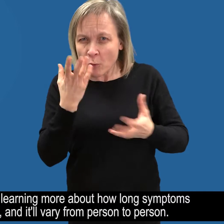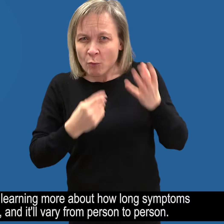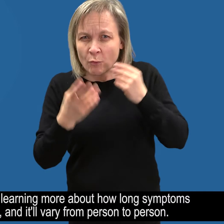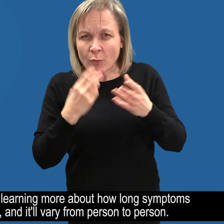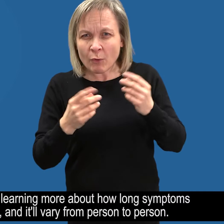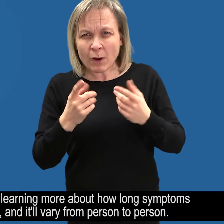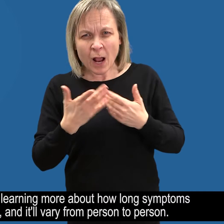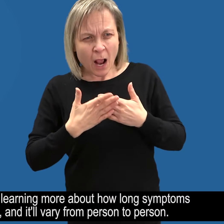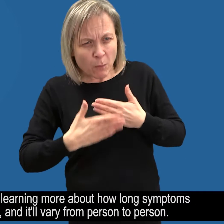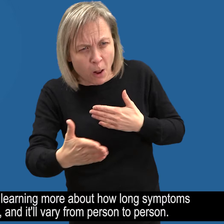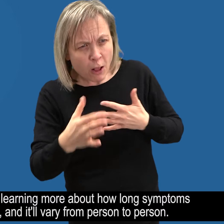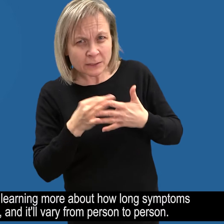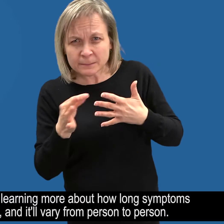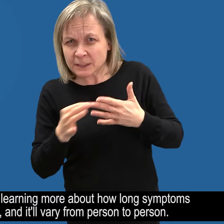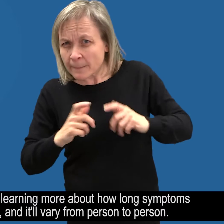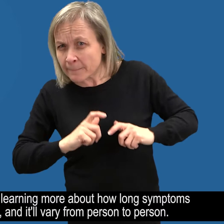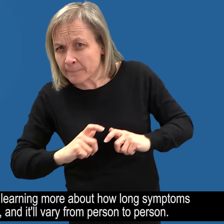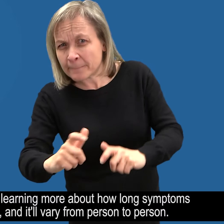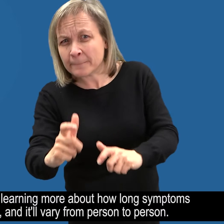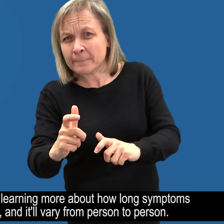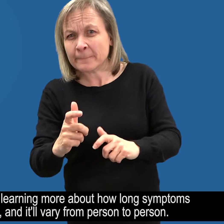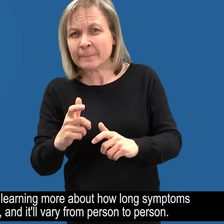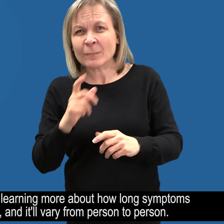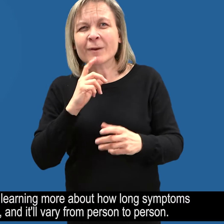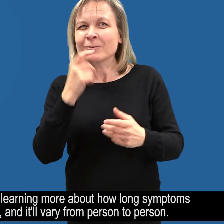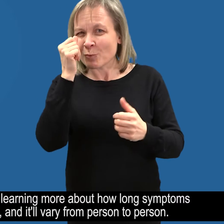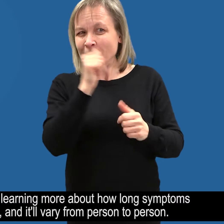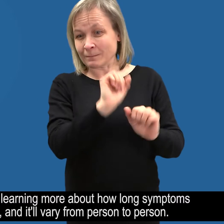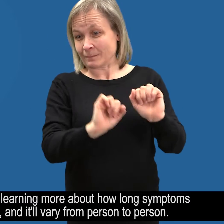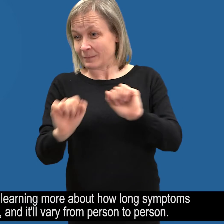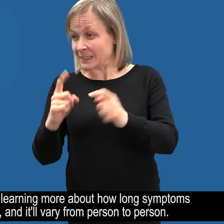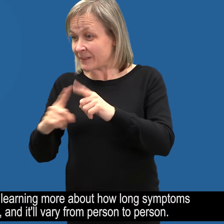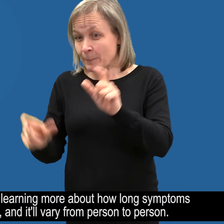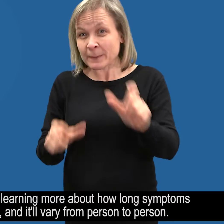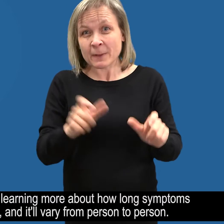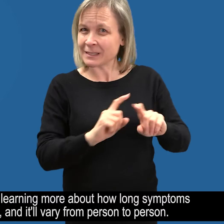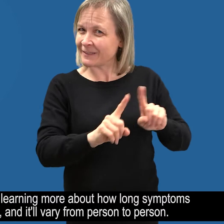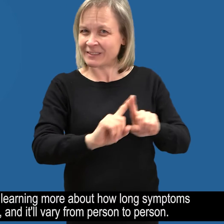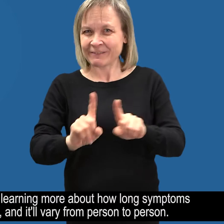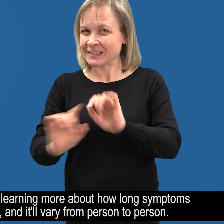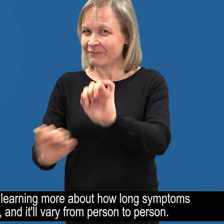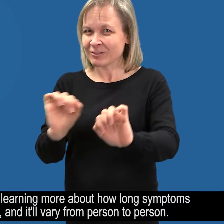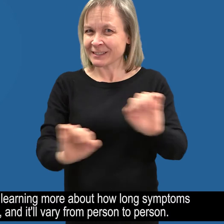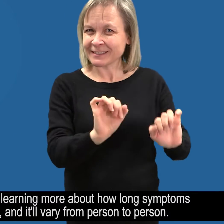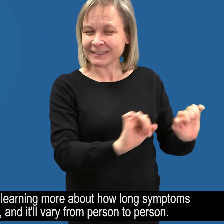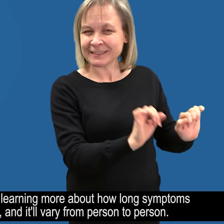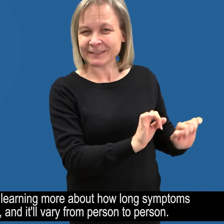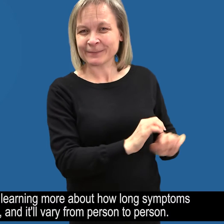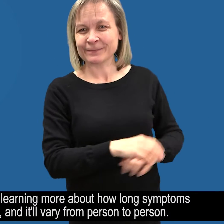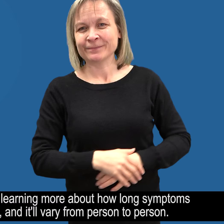Experts are learning more about how long symptoms will last, and it'll vary from person to person.